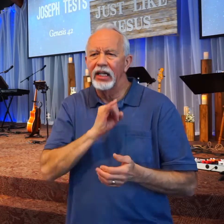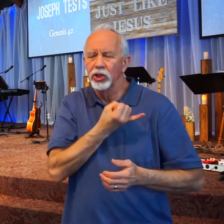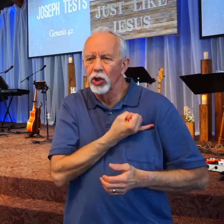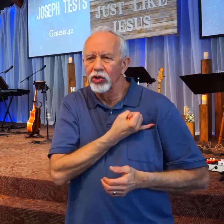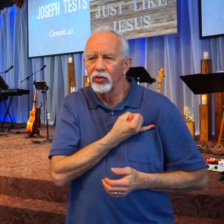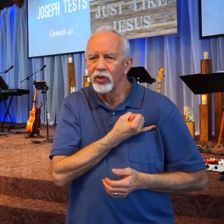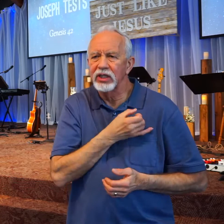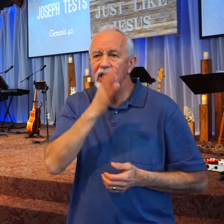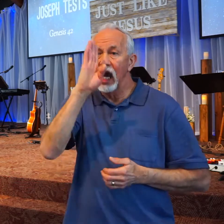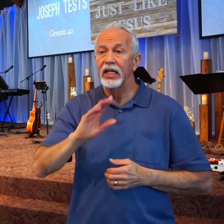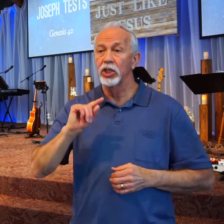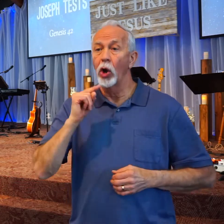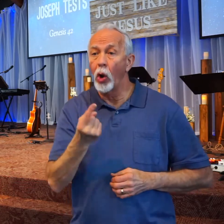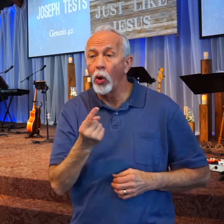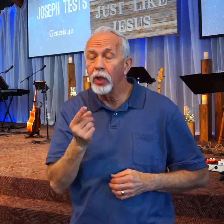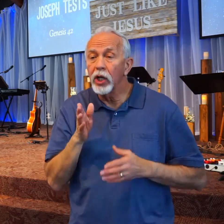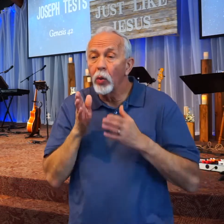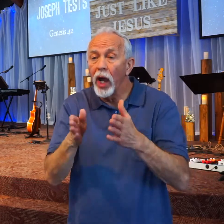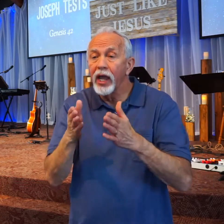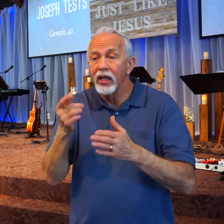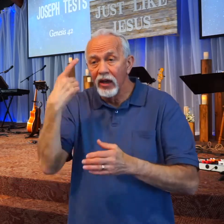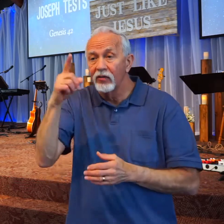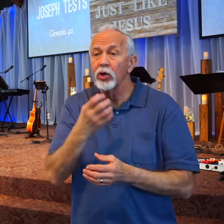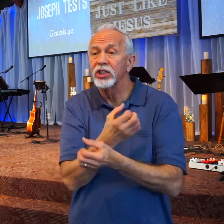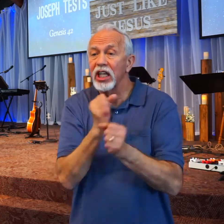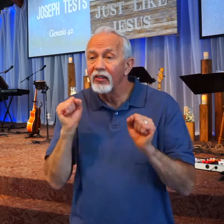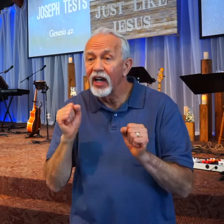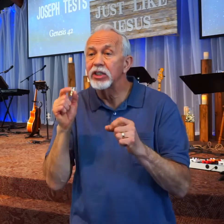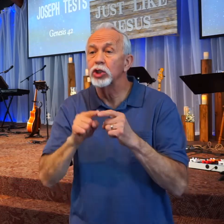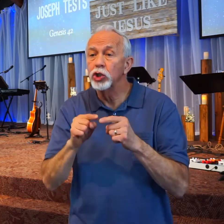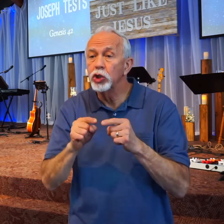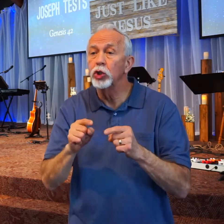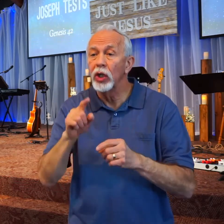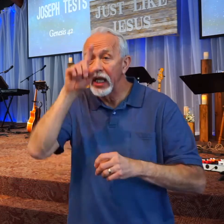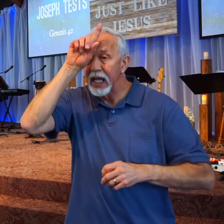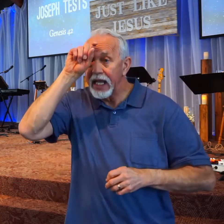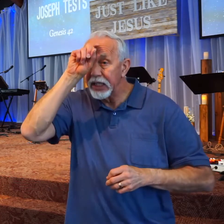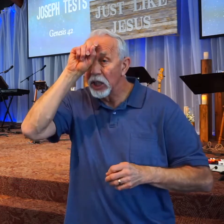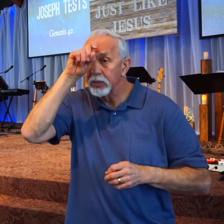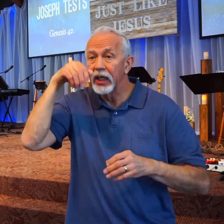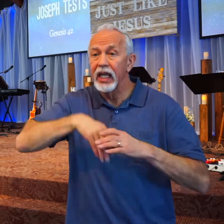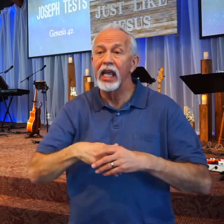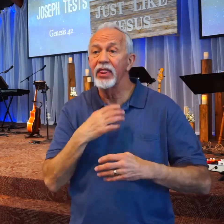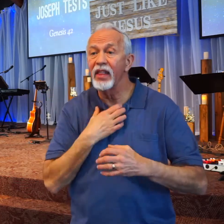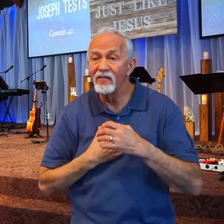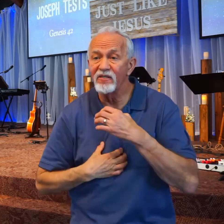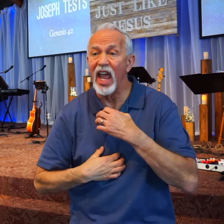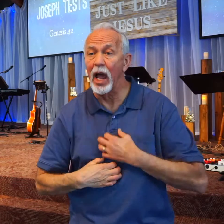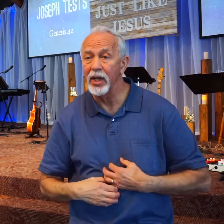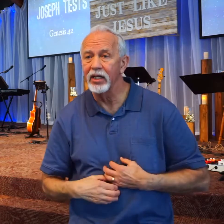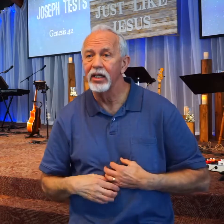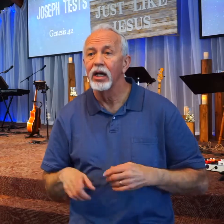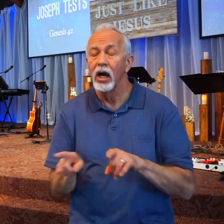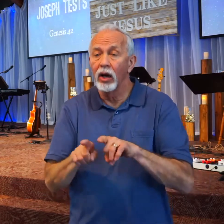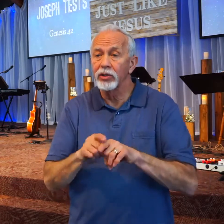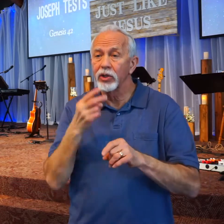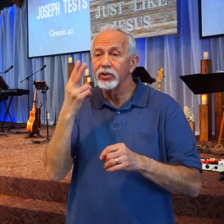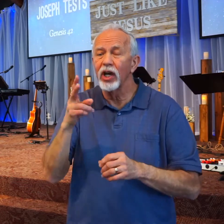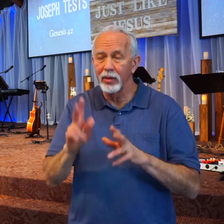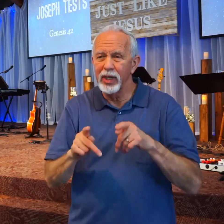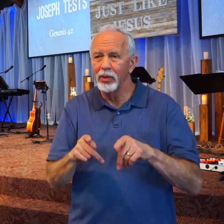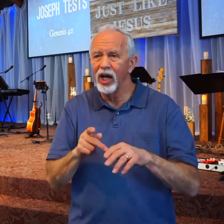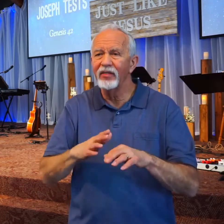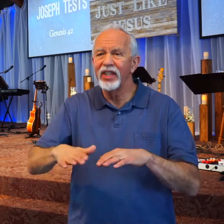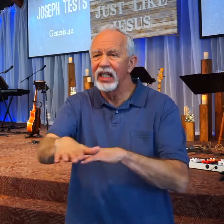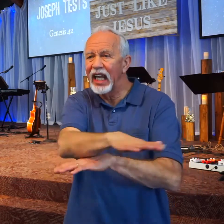was God's only means of salvation to Egypt in the middle of a famine. We also saw that the peoples of the lands